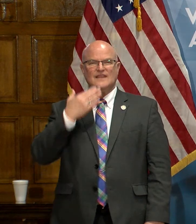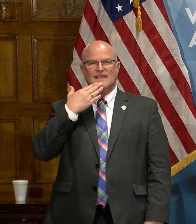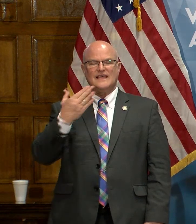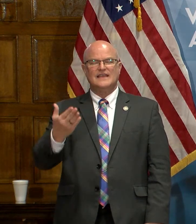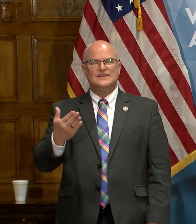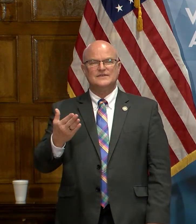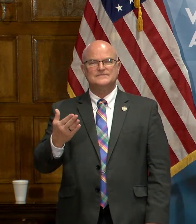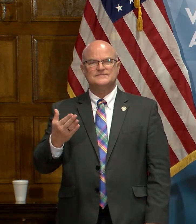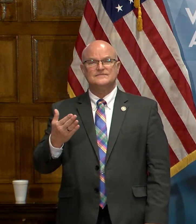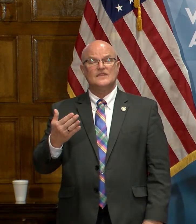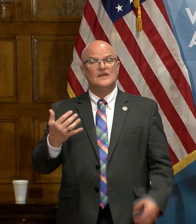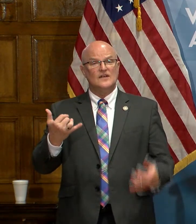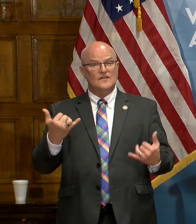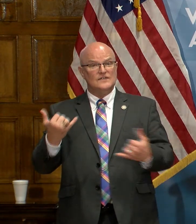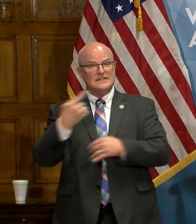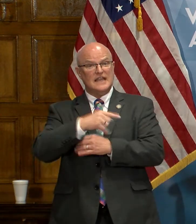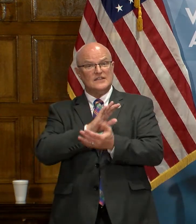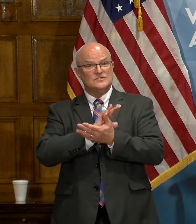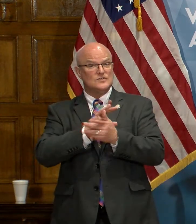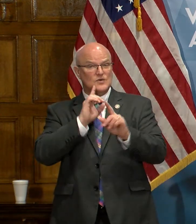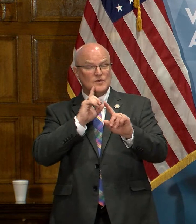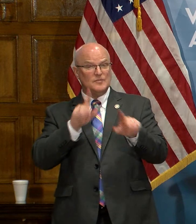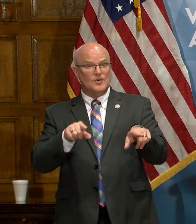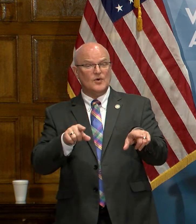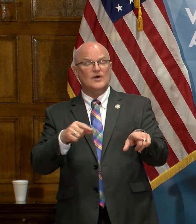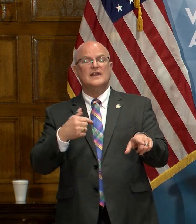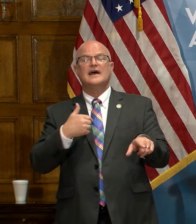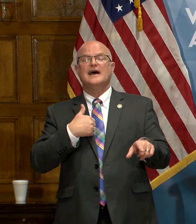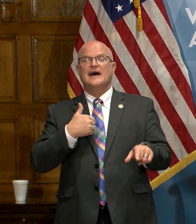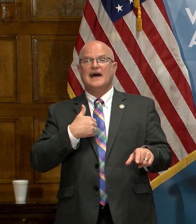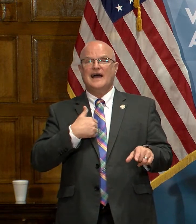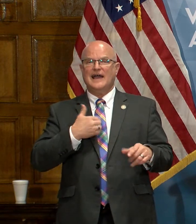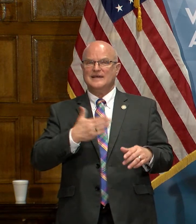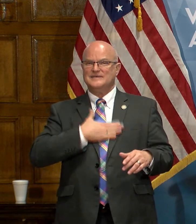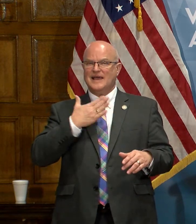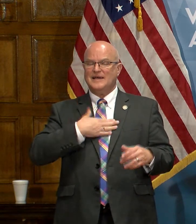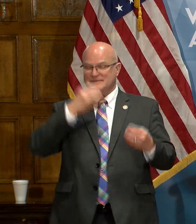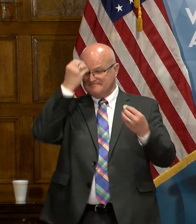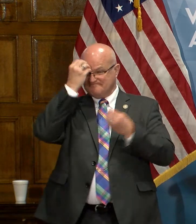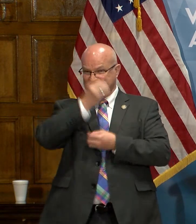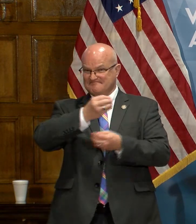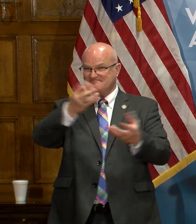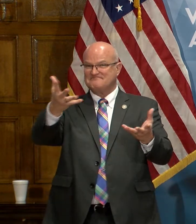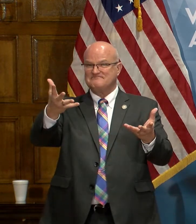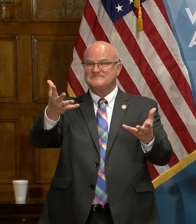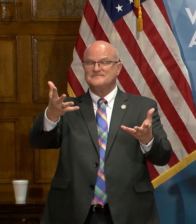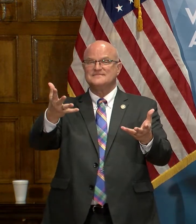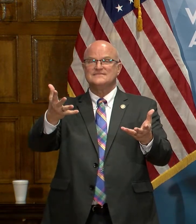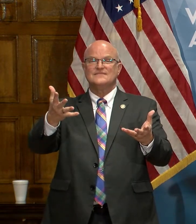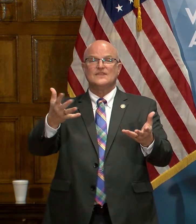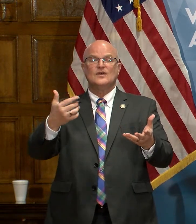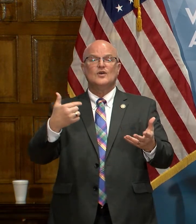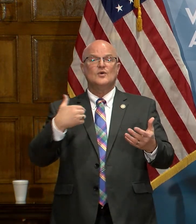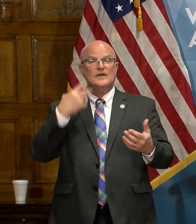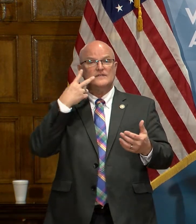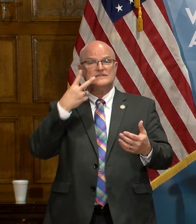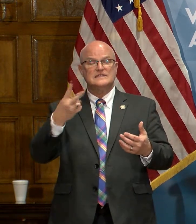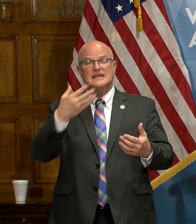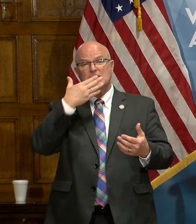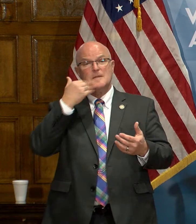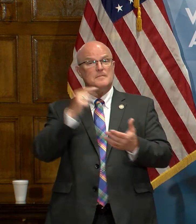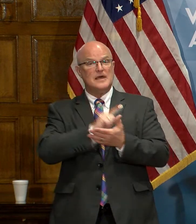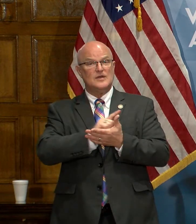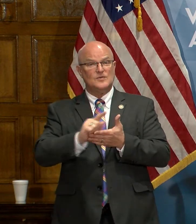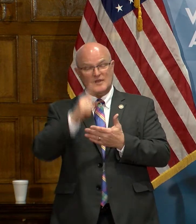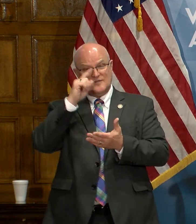Thank you. For today's school report, I am pleased to be able to report that we have seen a much better